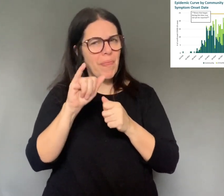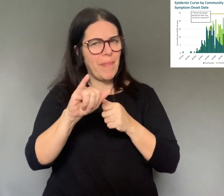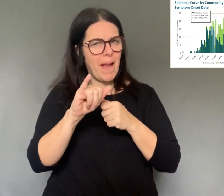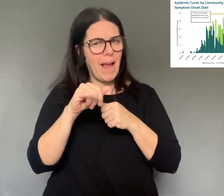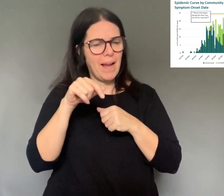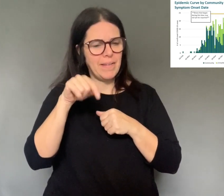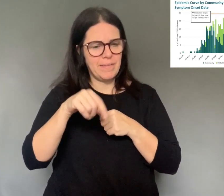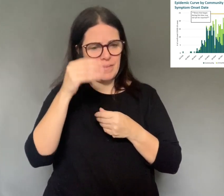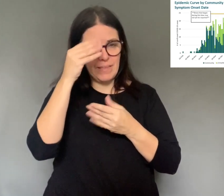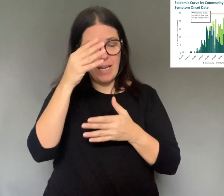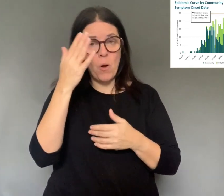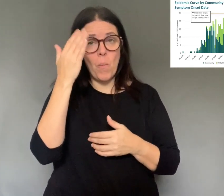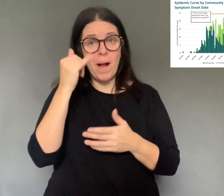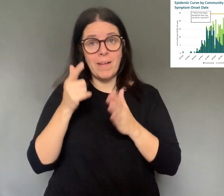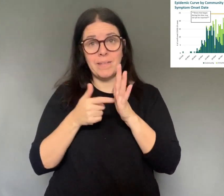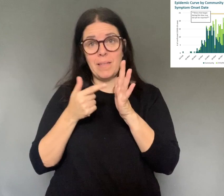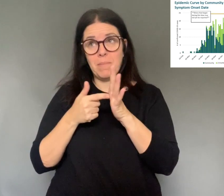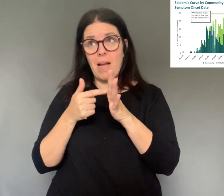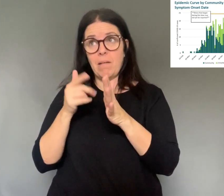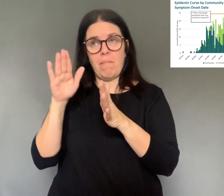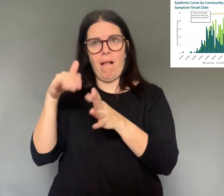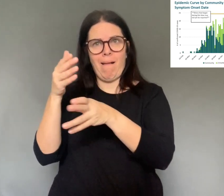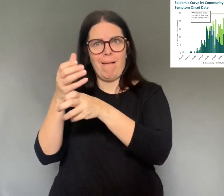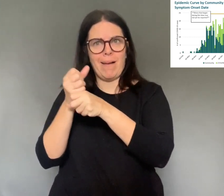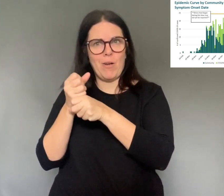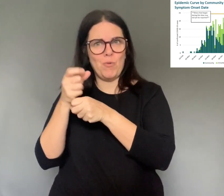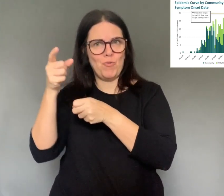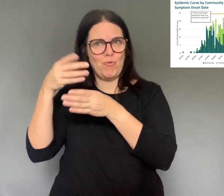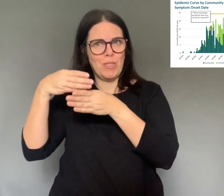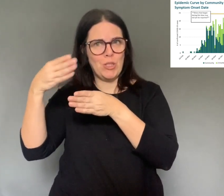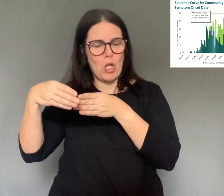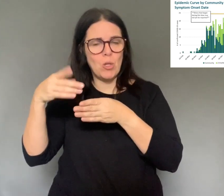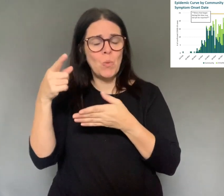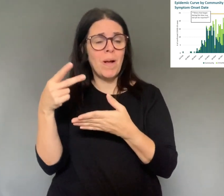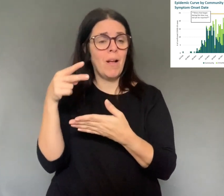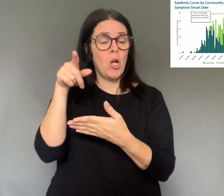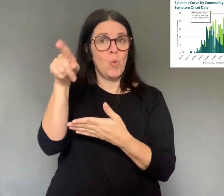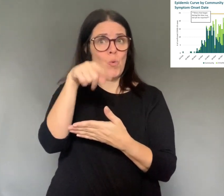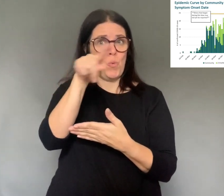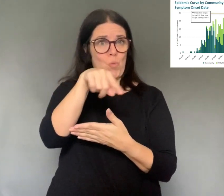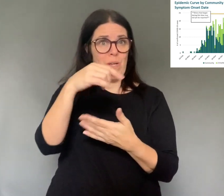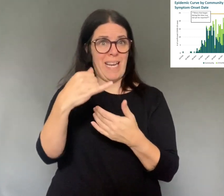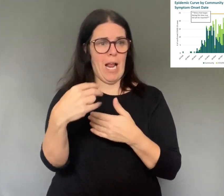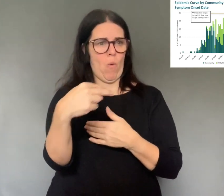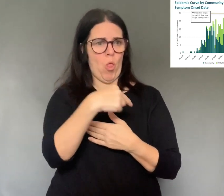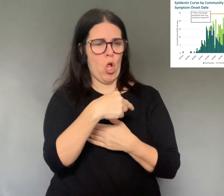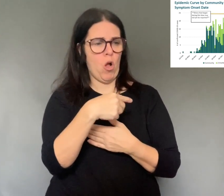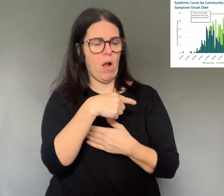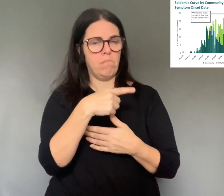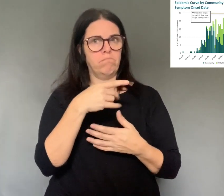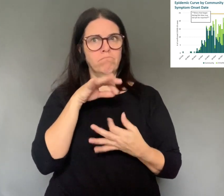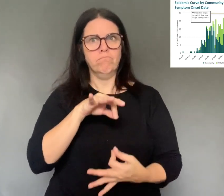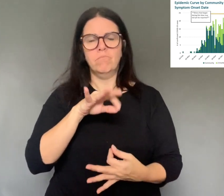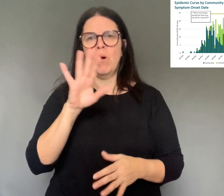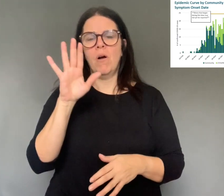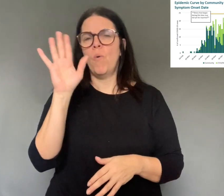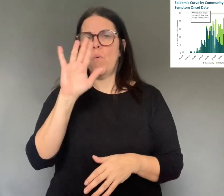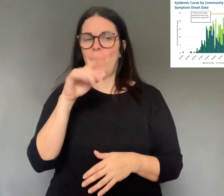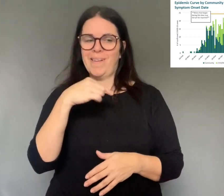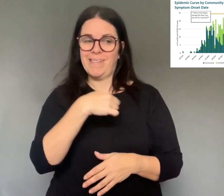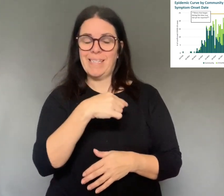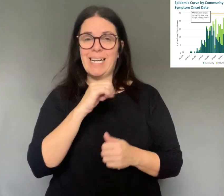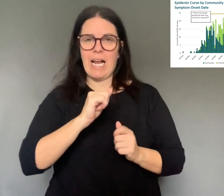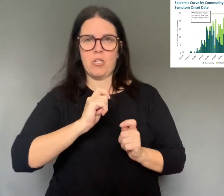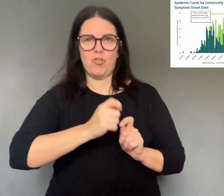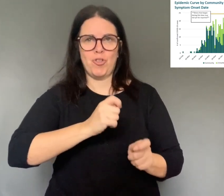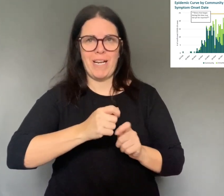So for example, if we're looking at this graph, we have shaded the last 2 weeks for the data,